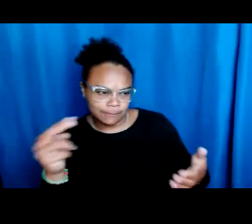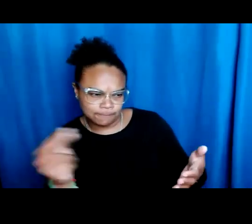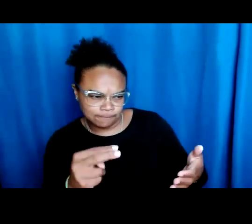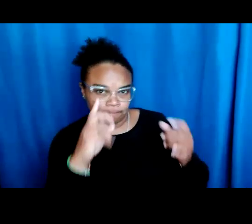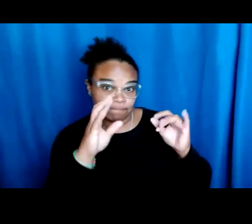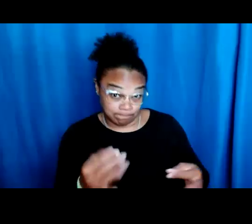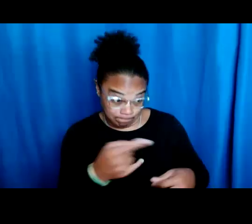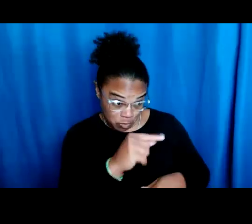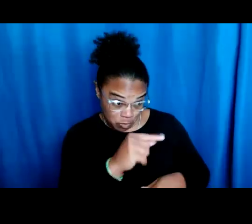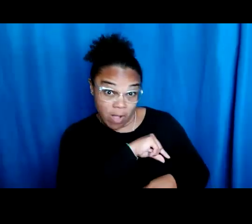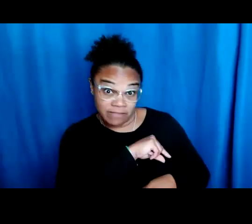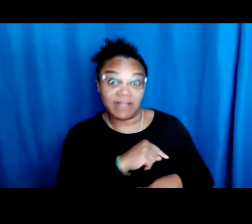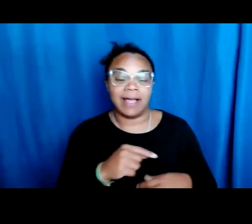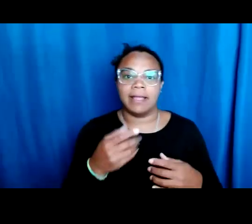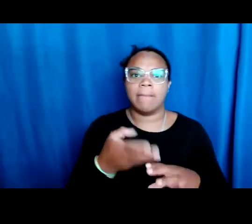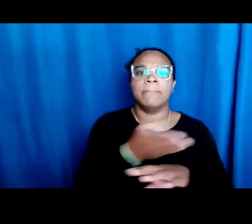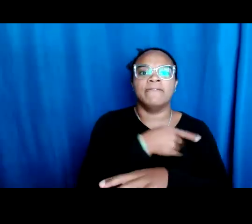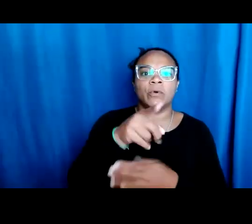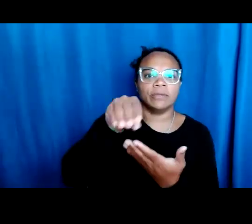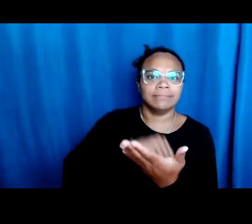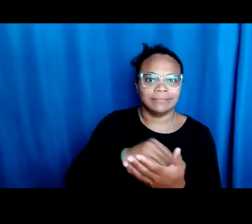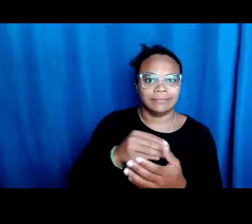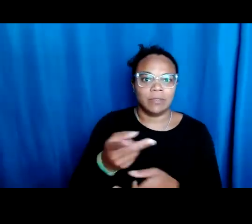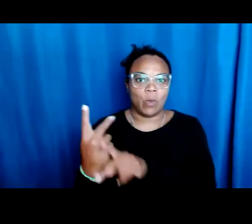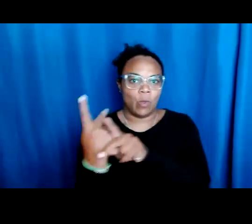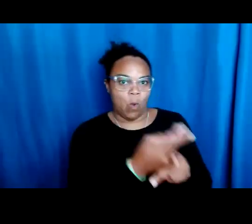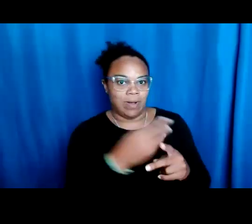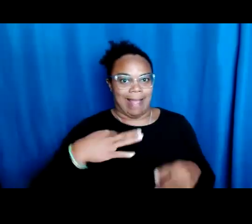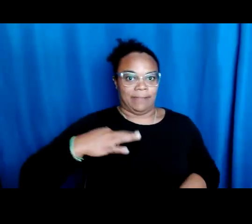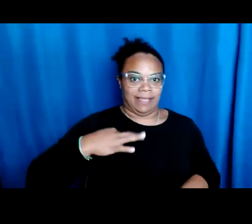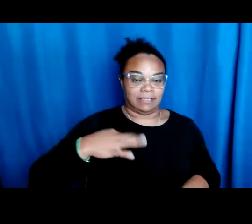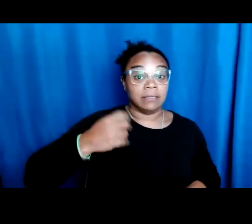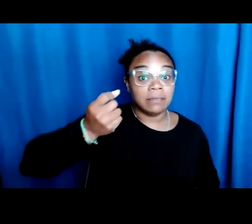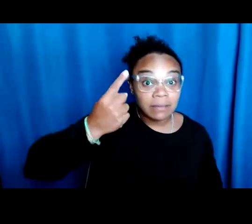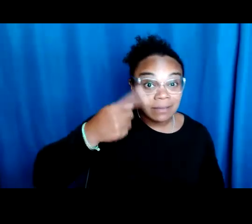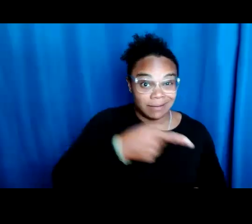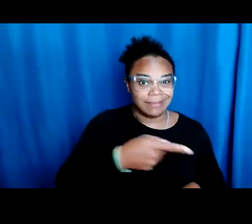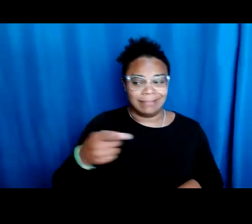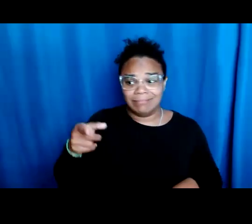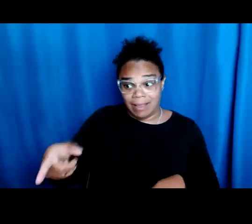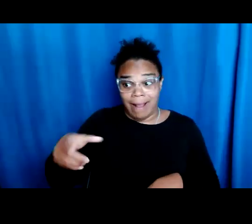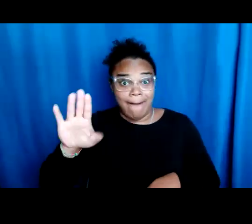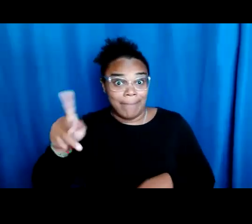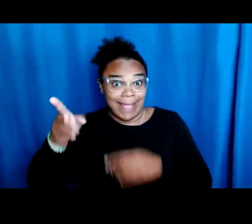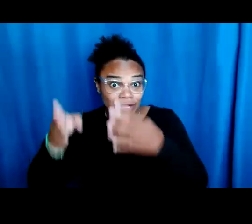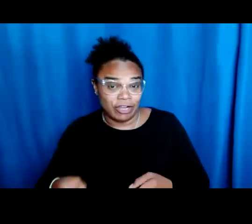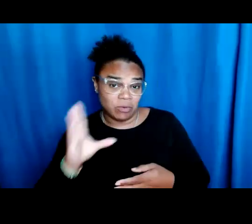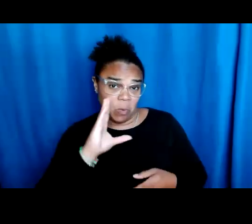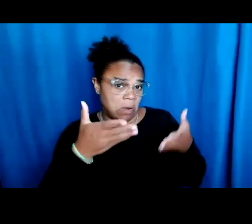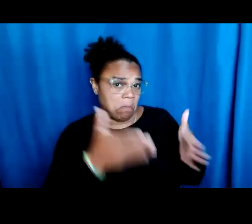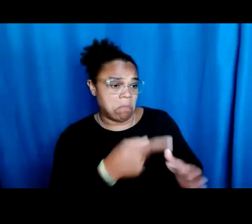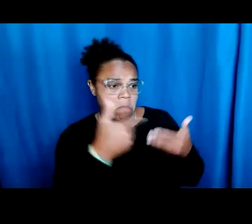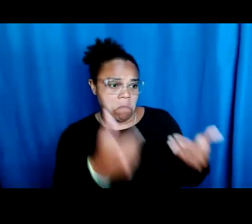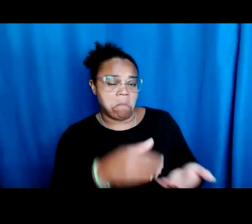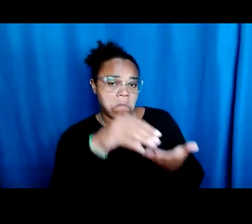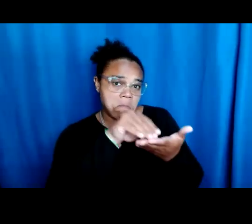eligibility before you complete the loan application. Now, they're going to allow you to complete this loan application whether they think you are qualified or